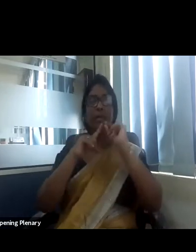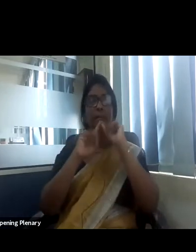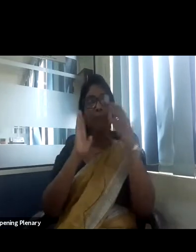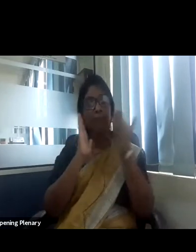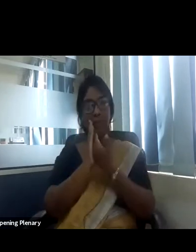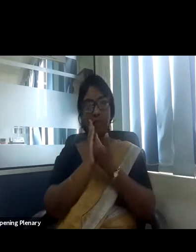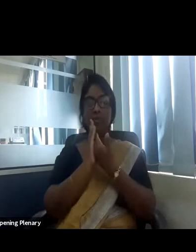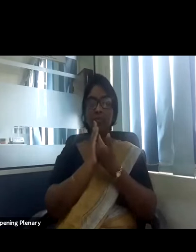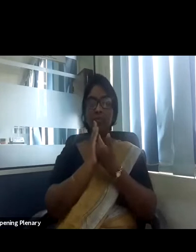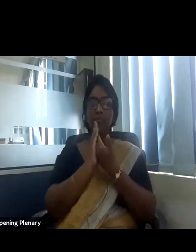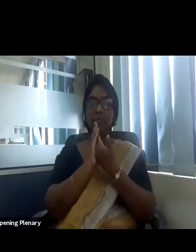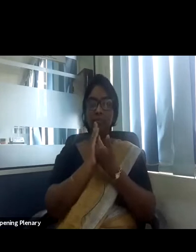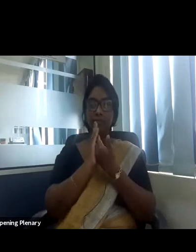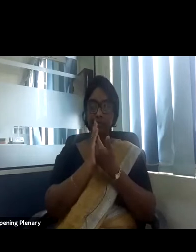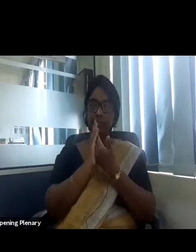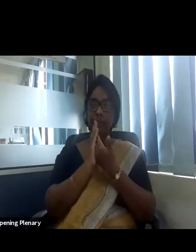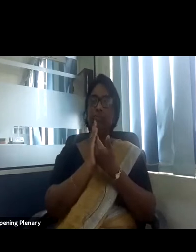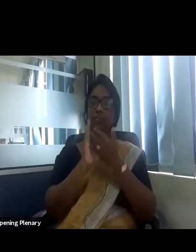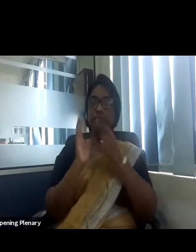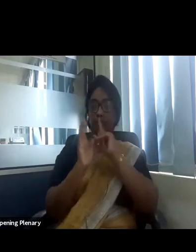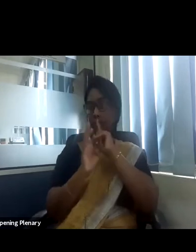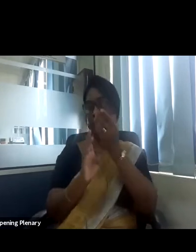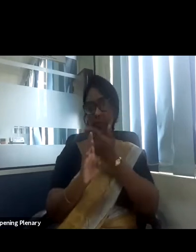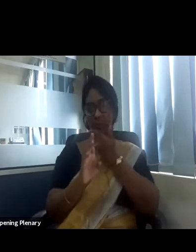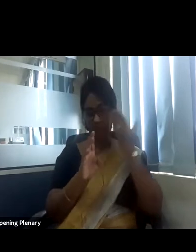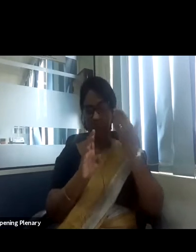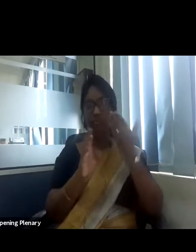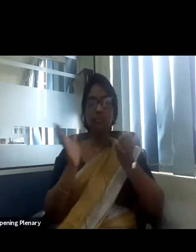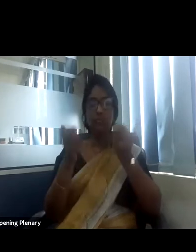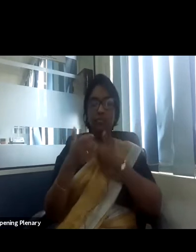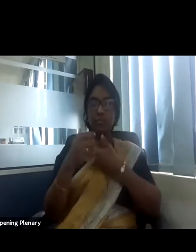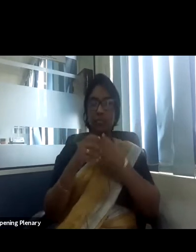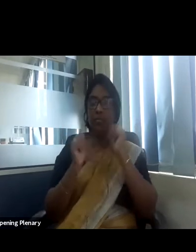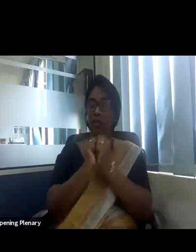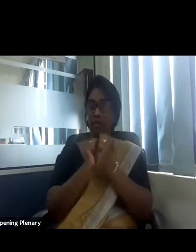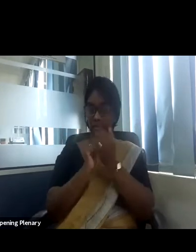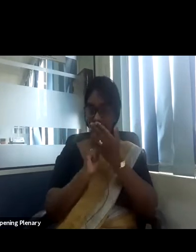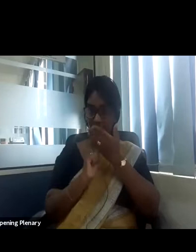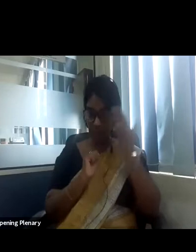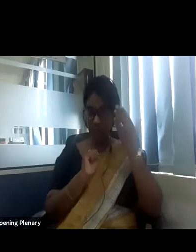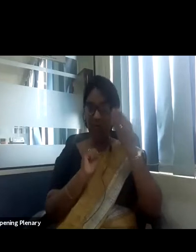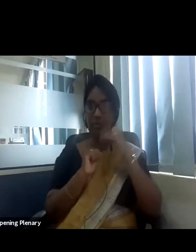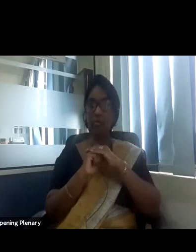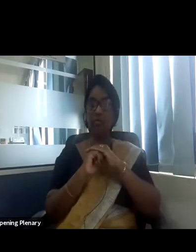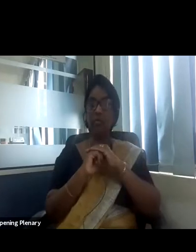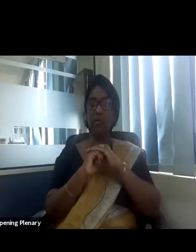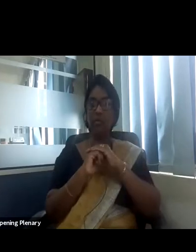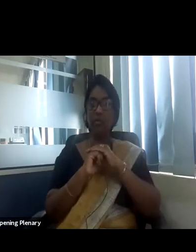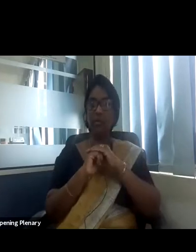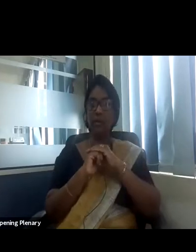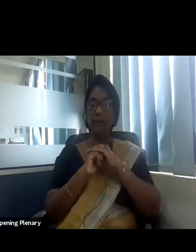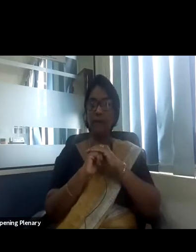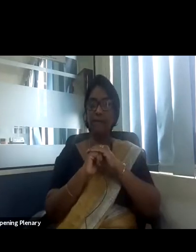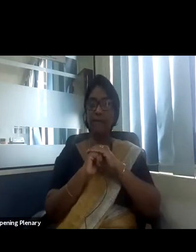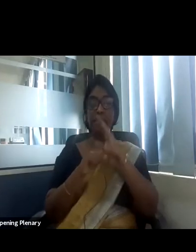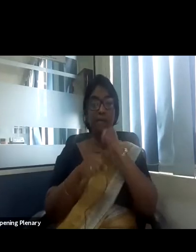are our commitment to reduce greenhouse gas emissions by 14.5% for the period